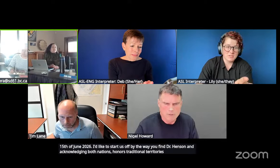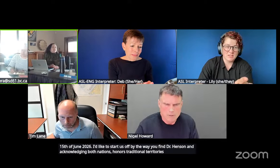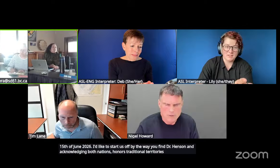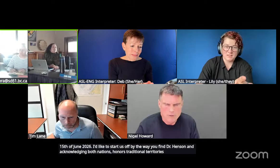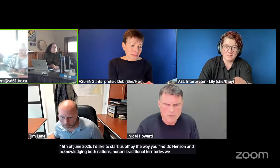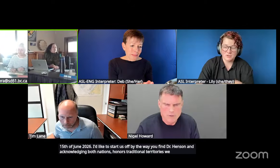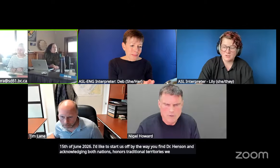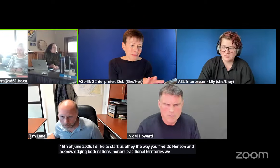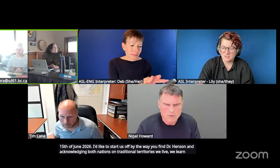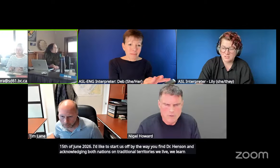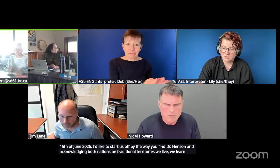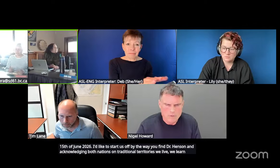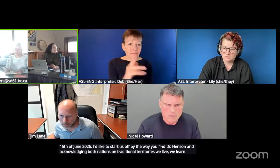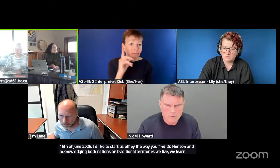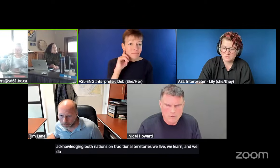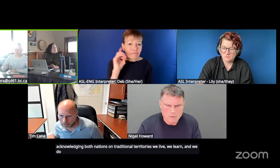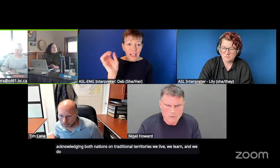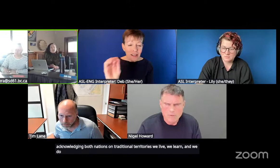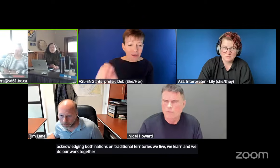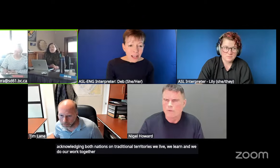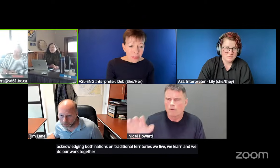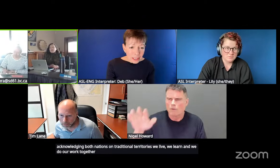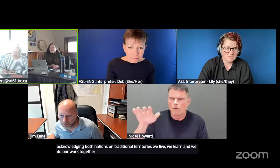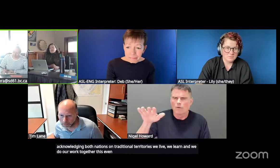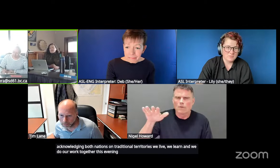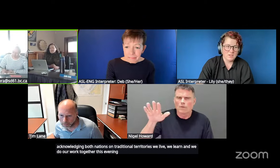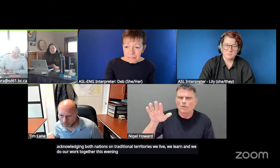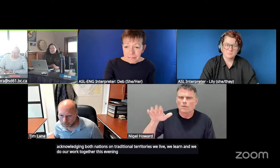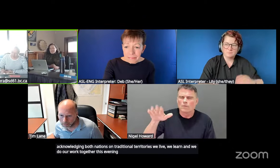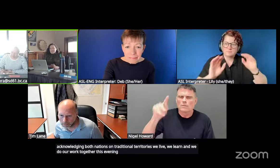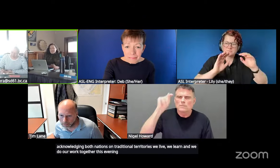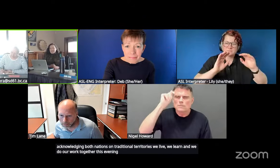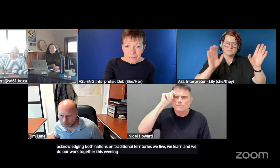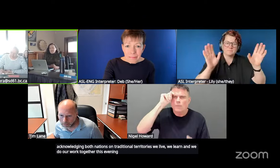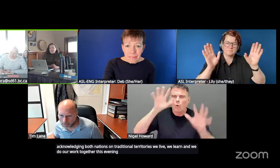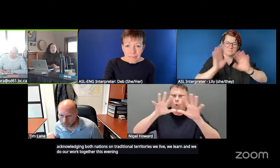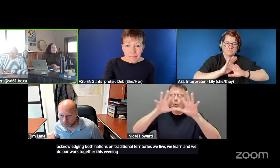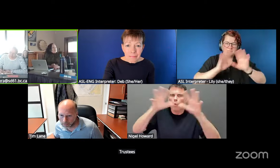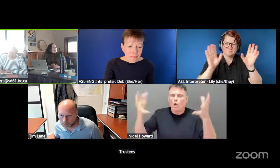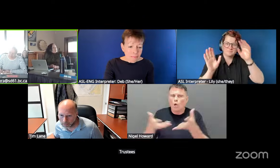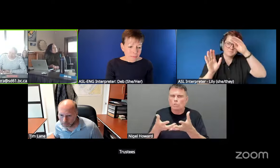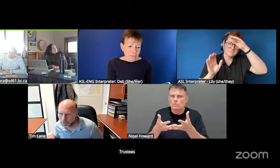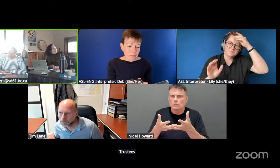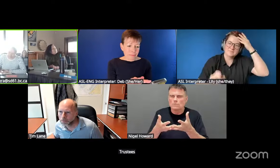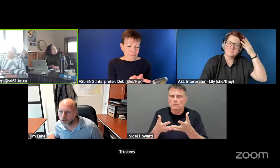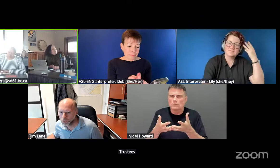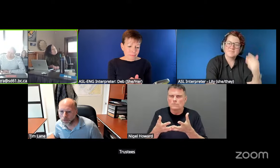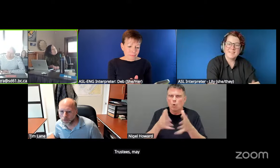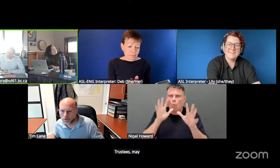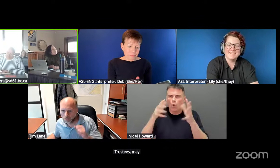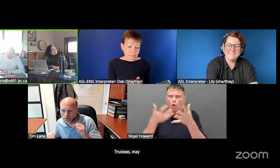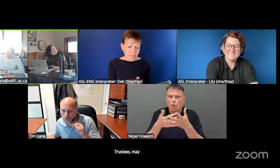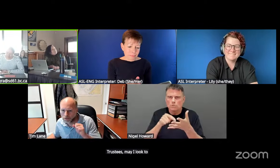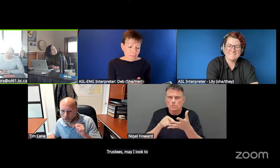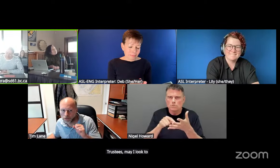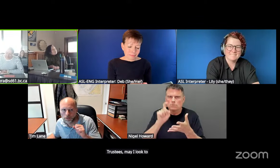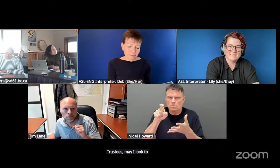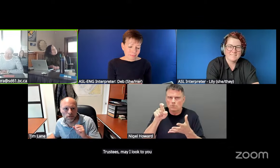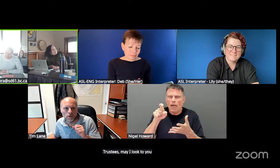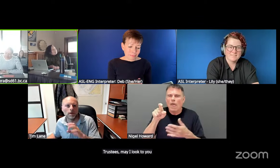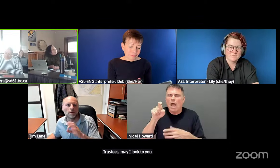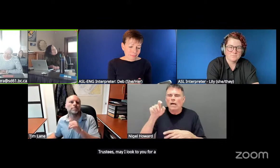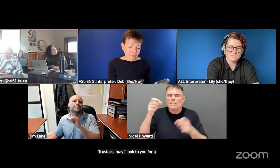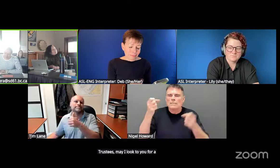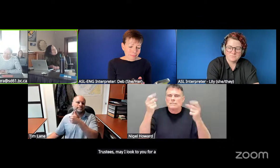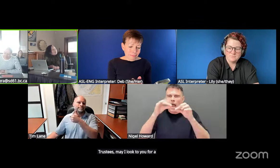we learn, and we do our work together this evening. Trustees, may I look to you for a